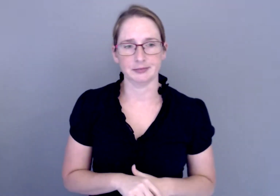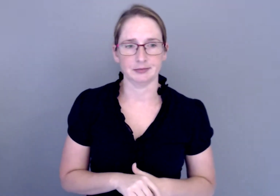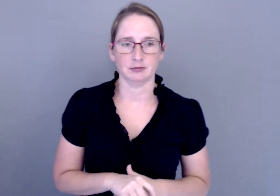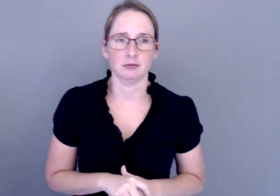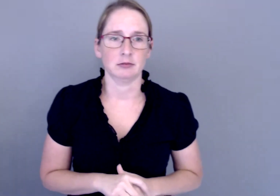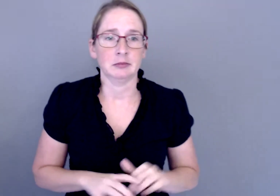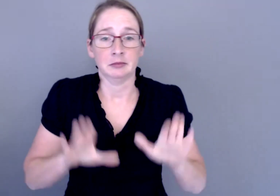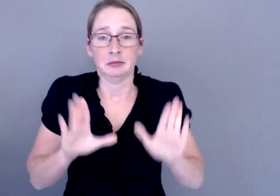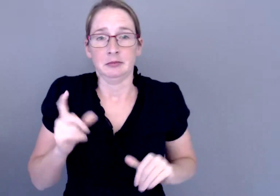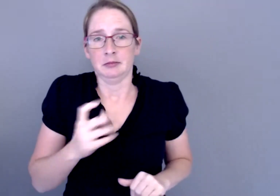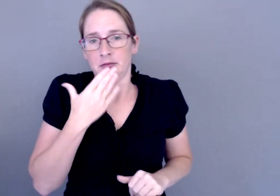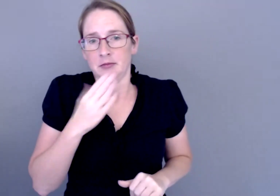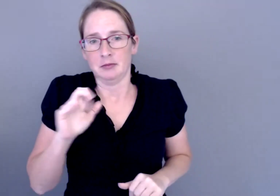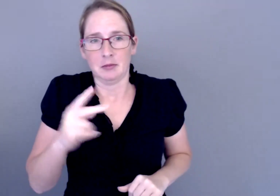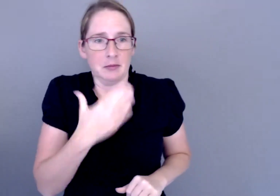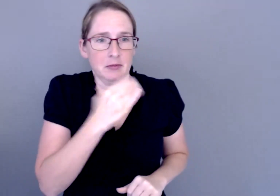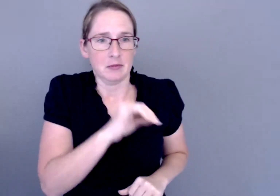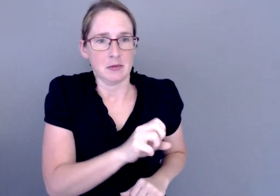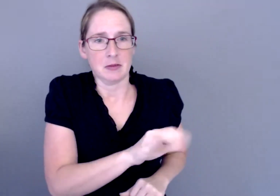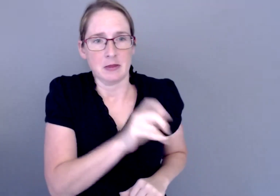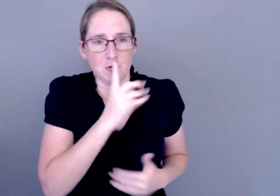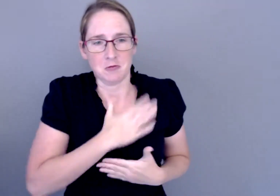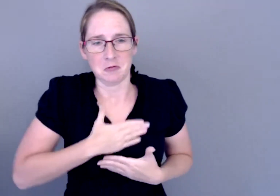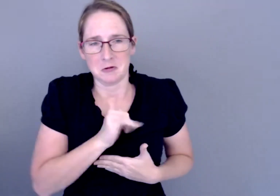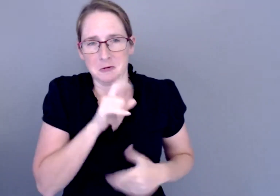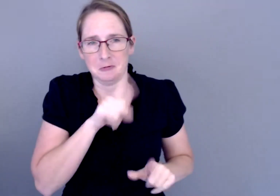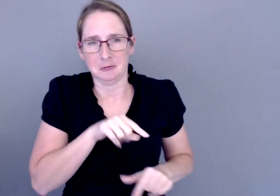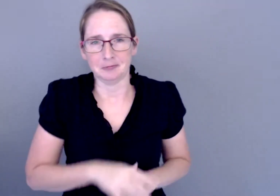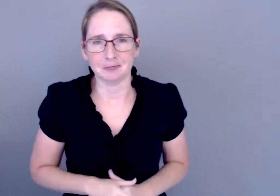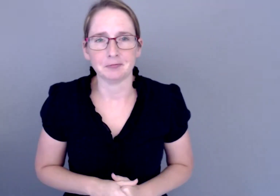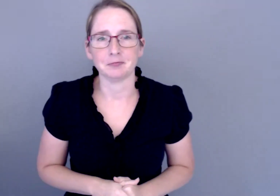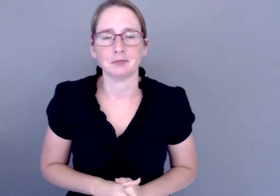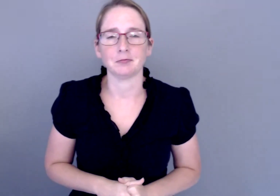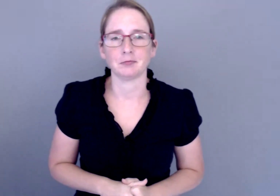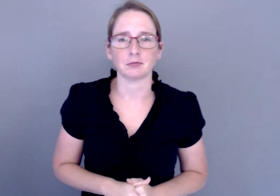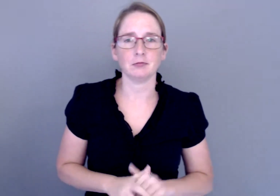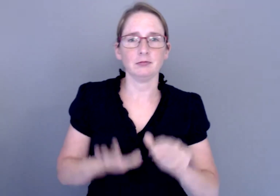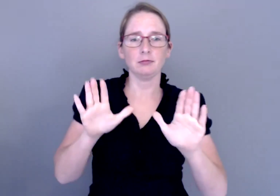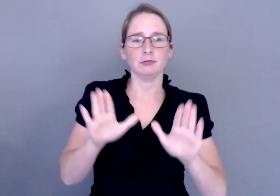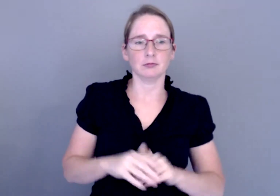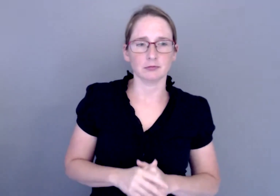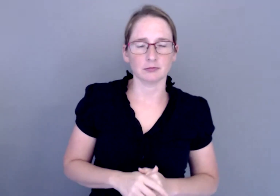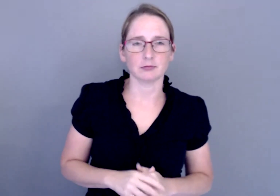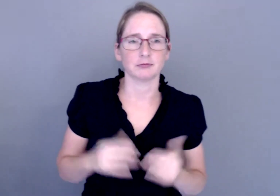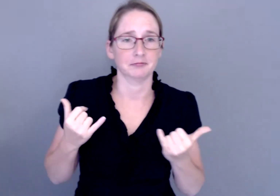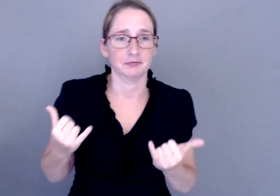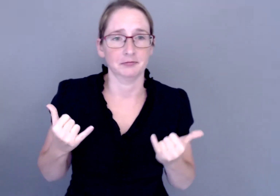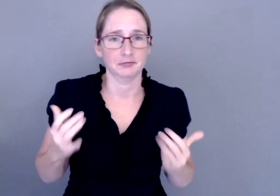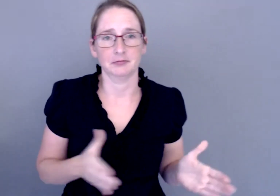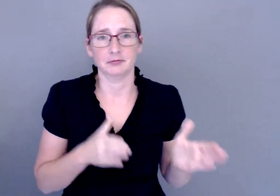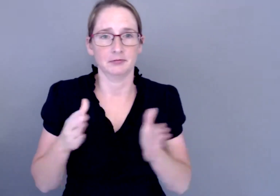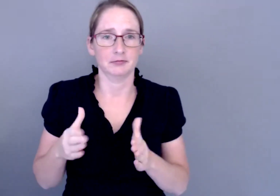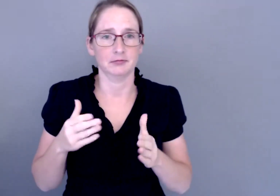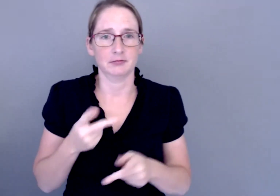Great questions. Thank you, Beth, and thank you, Jessica. Appreciate that response. Wonderful. Well, without further ado, to keep